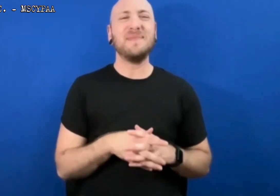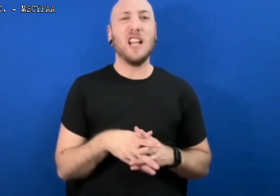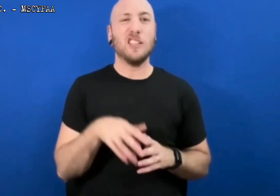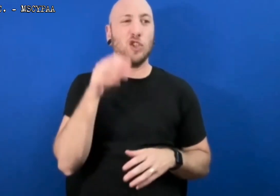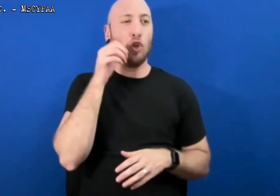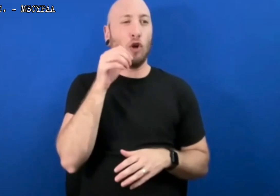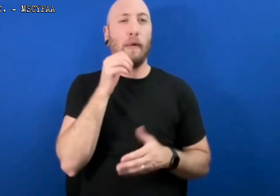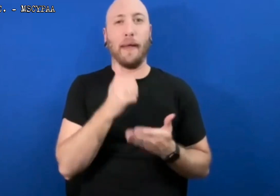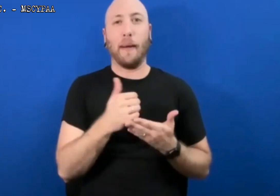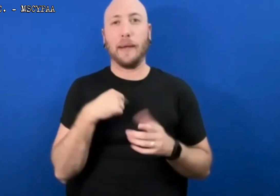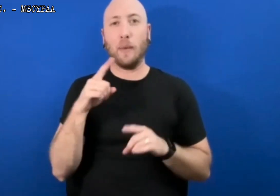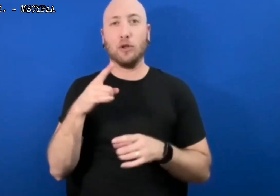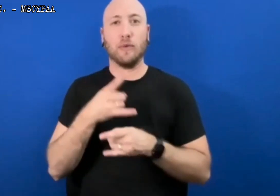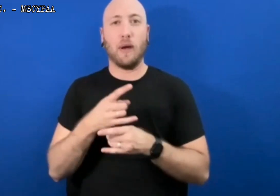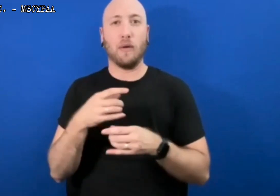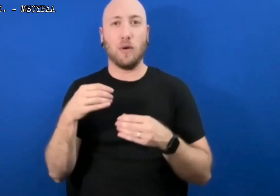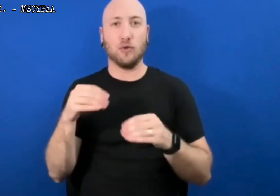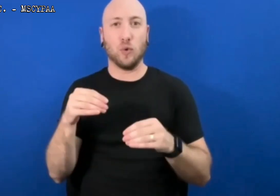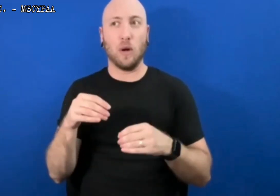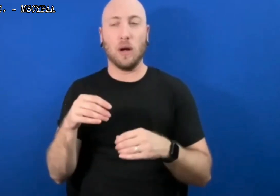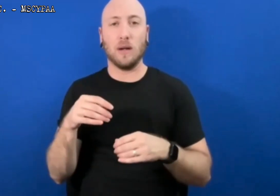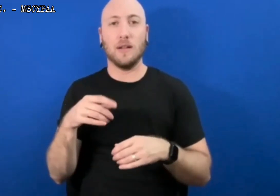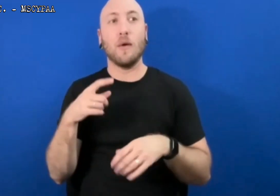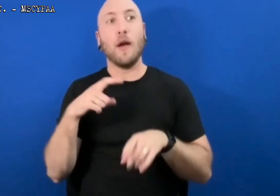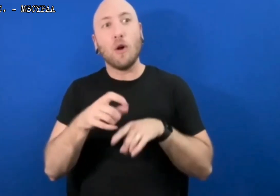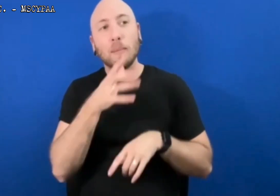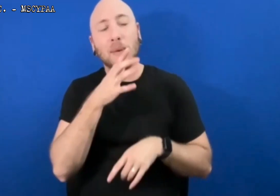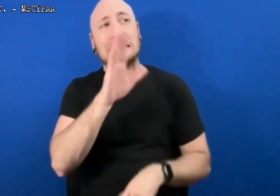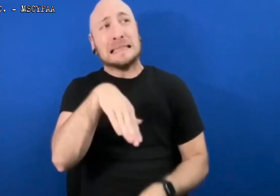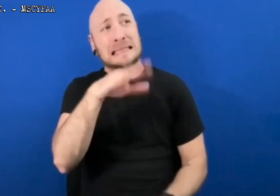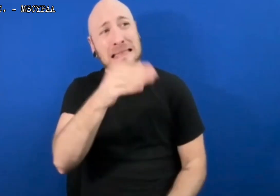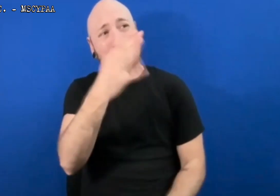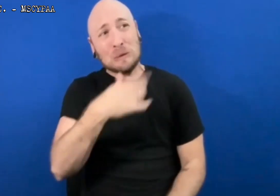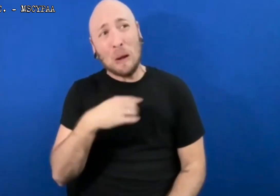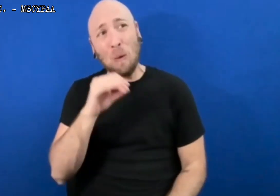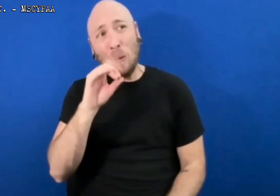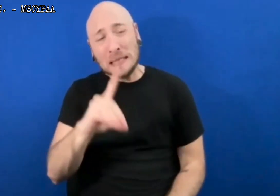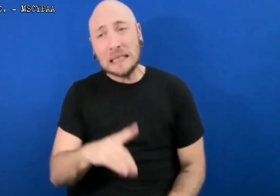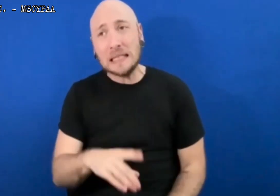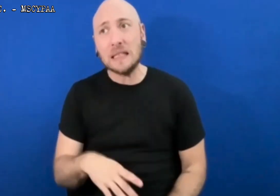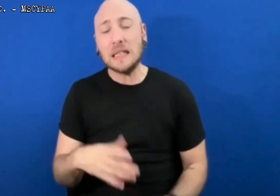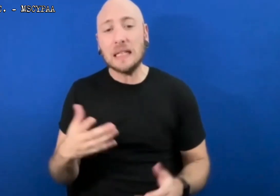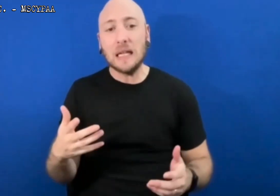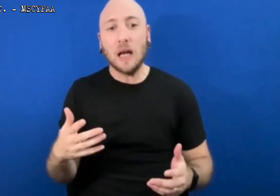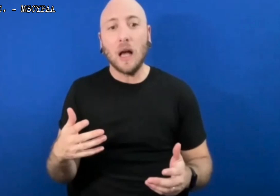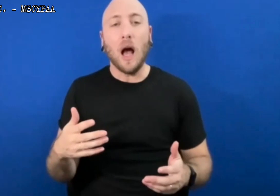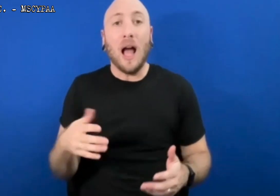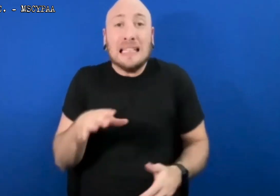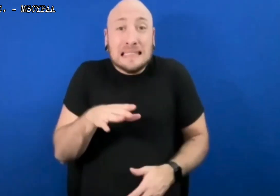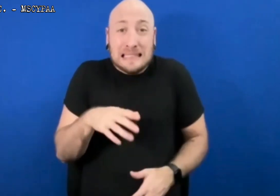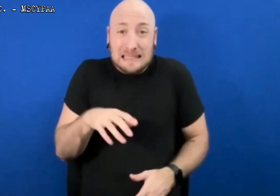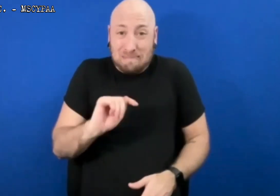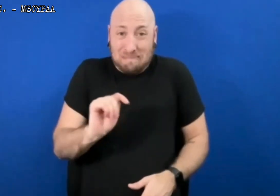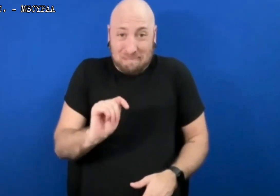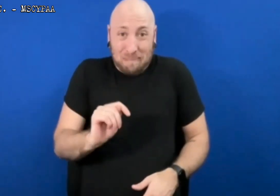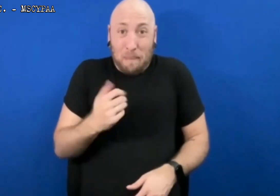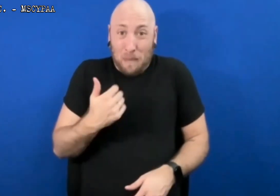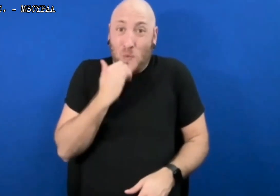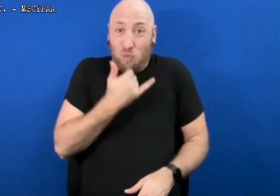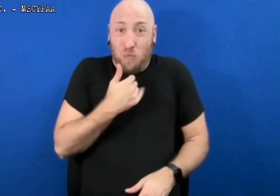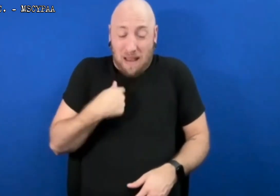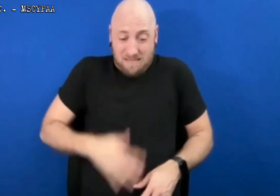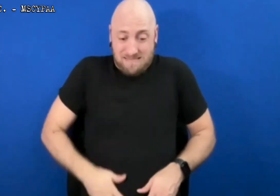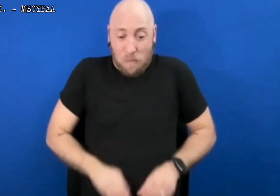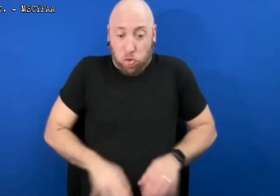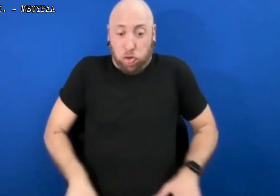my mom. I had overdosed, and I couldn't, I had like peed myself. Like it was terrible. And I